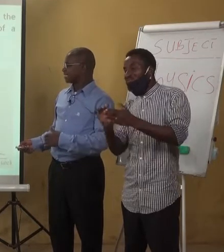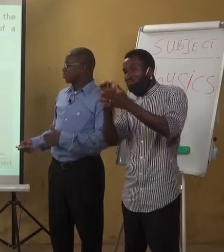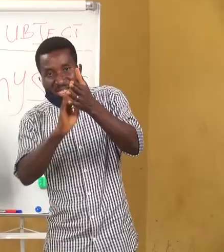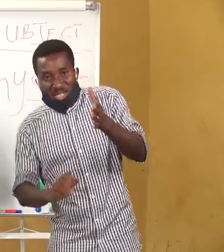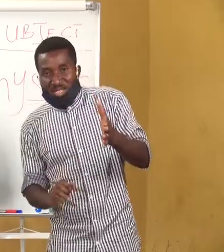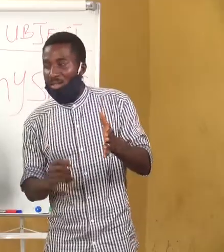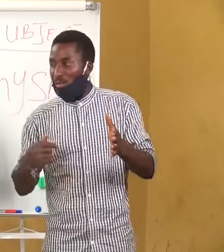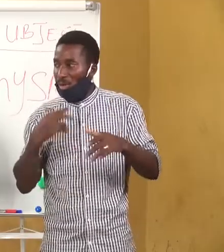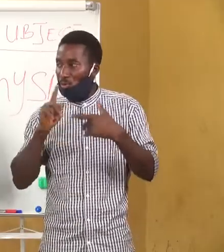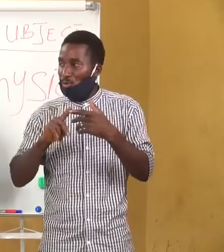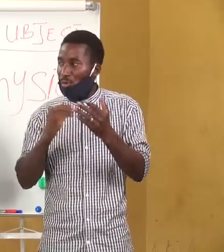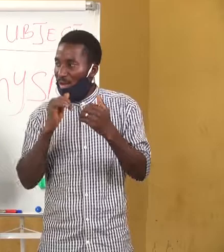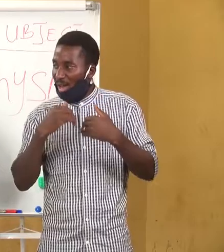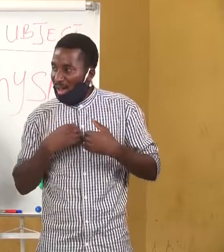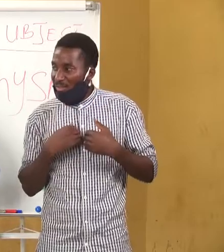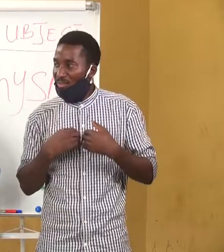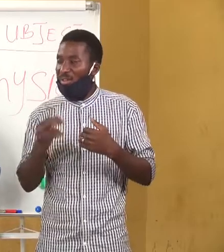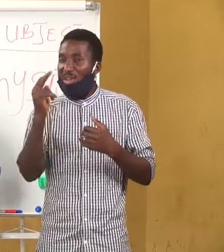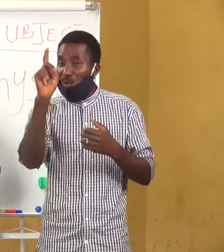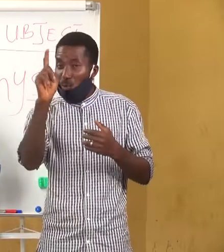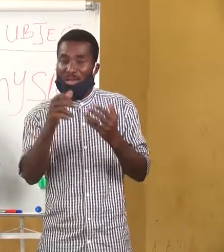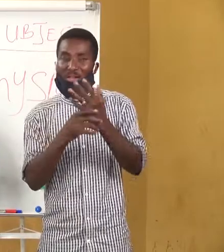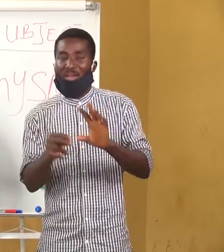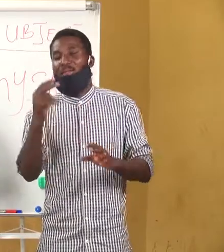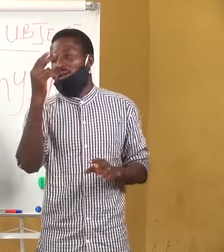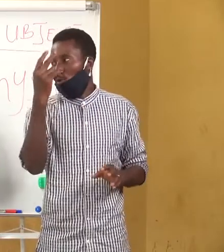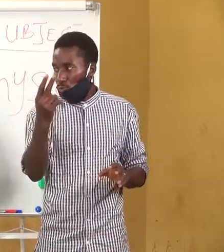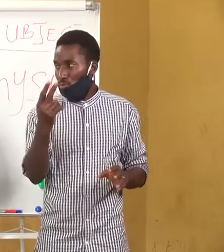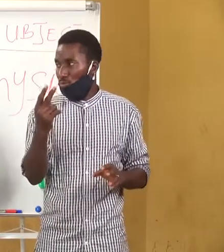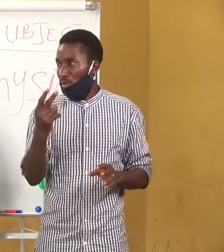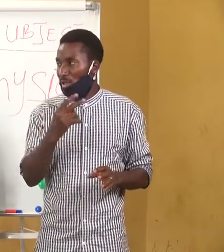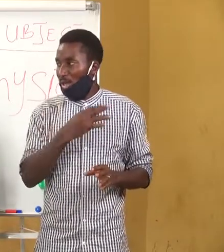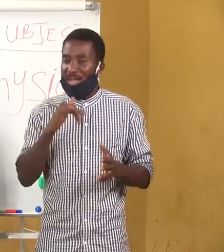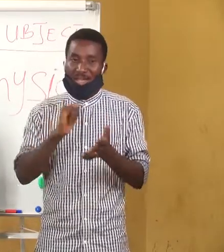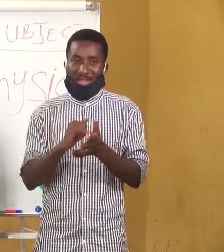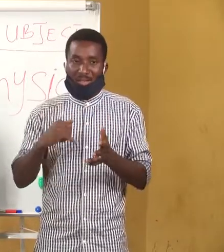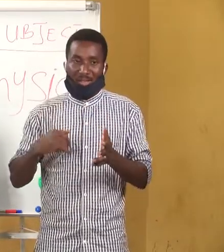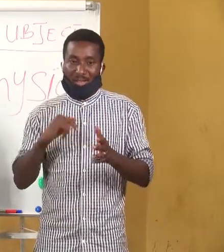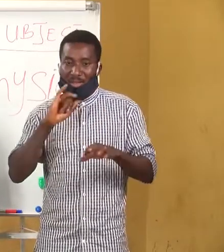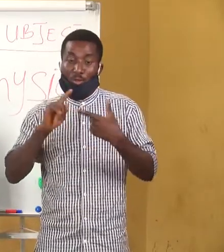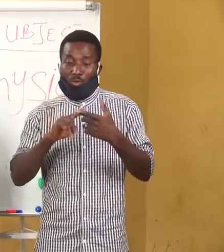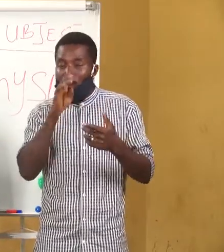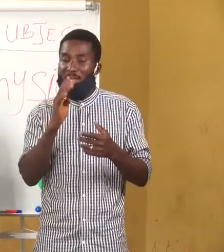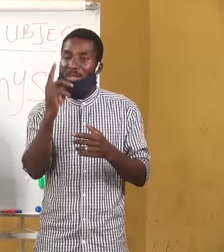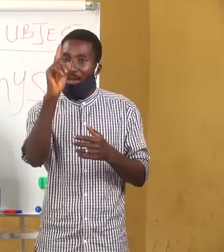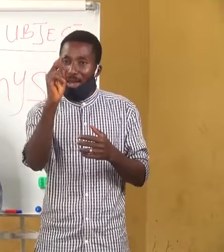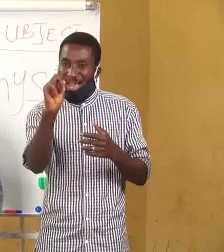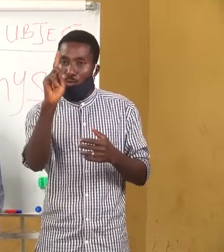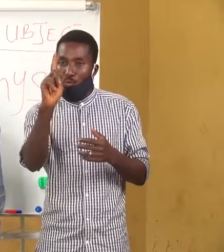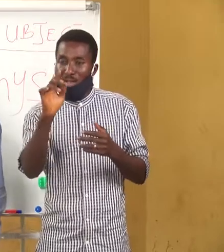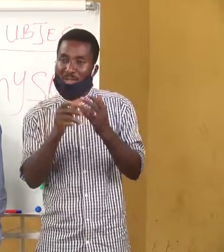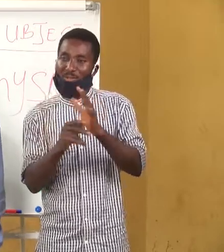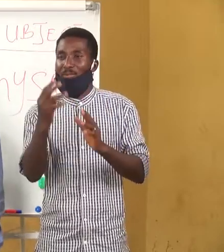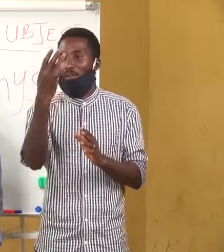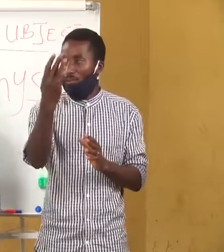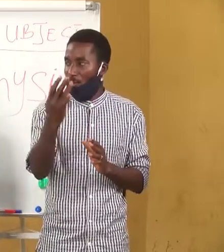decay, you will have that N1 over 2 divided by 2, and that will be N1 over 4. Now, on the